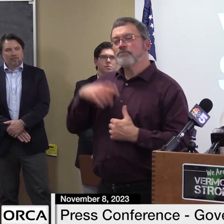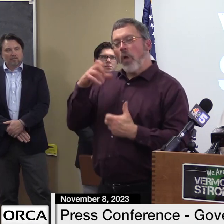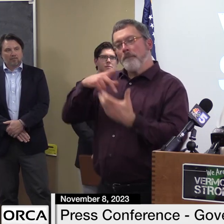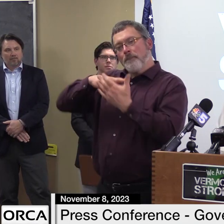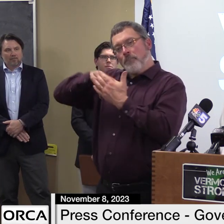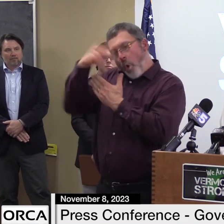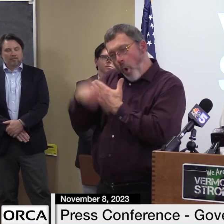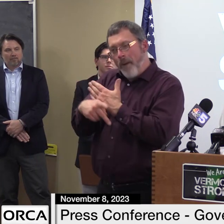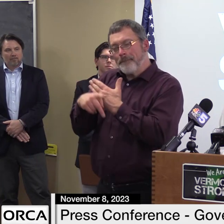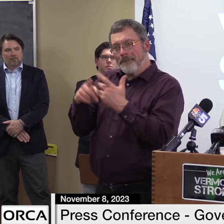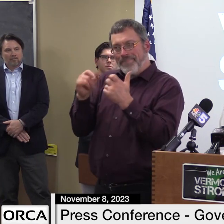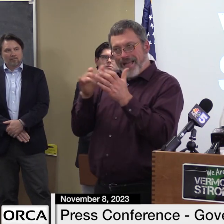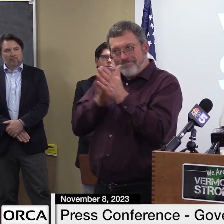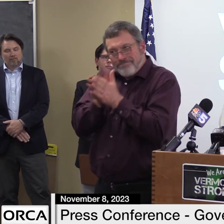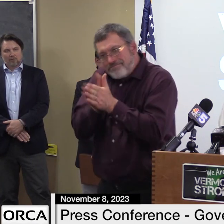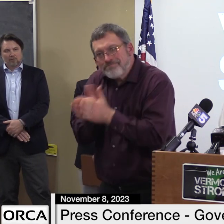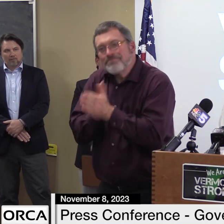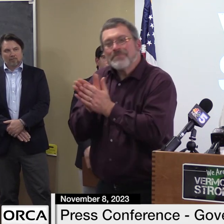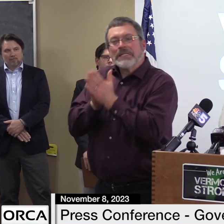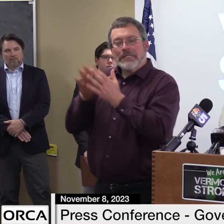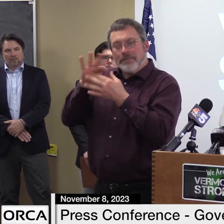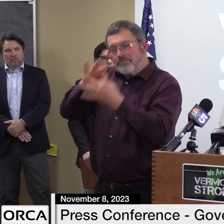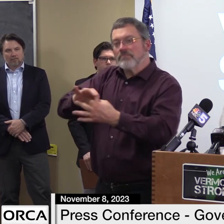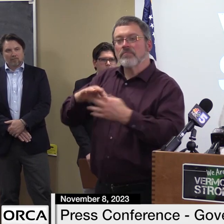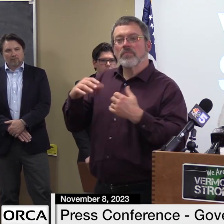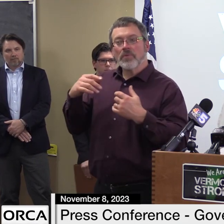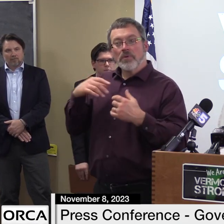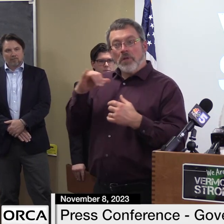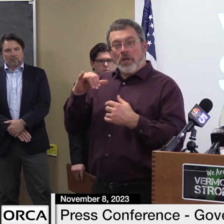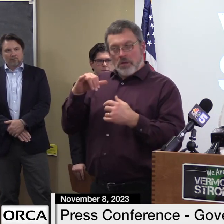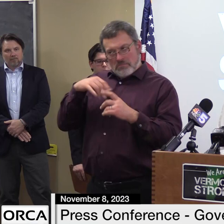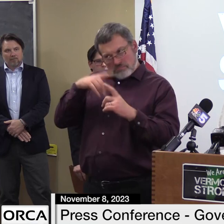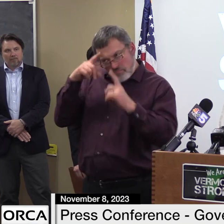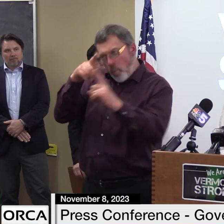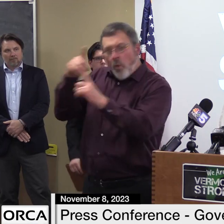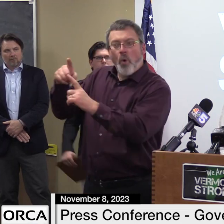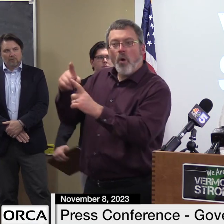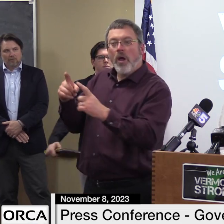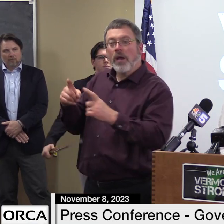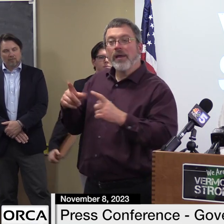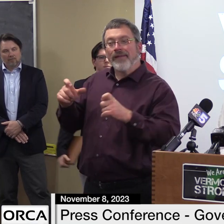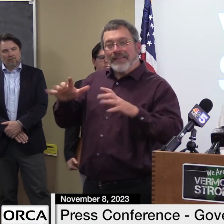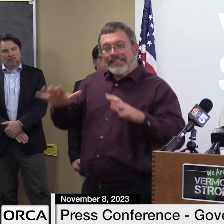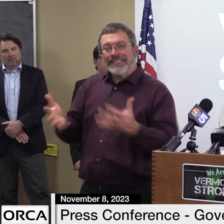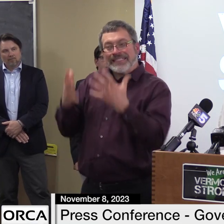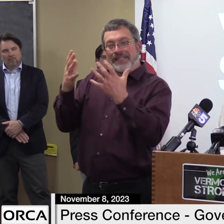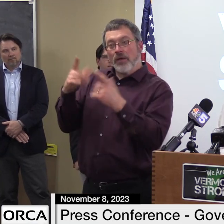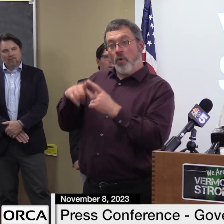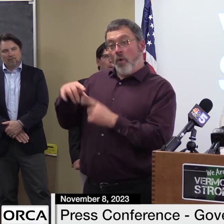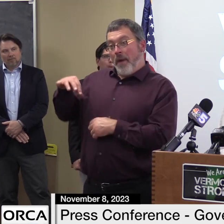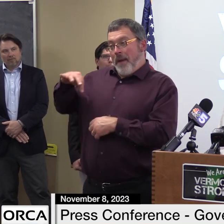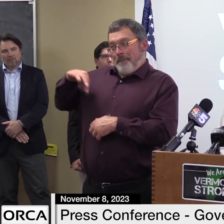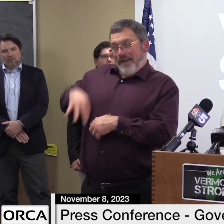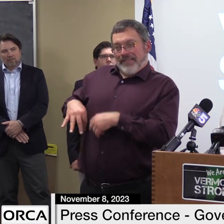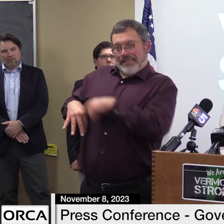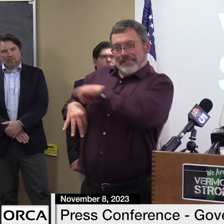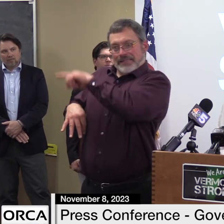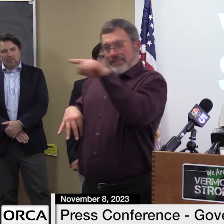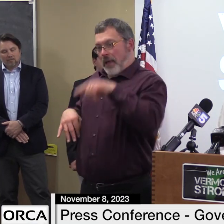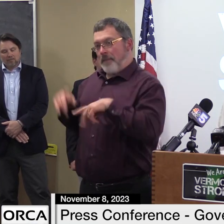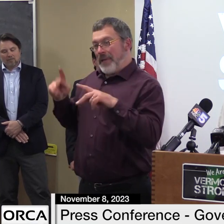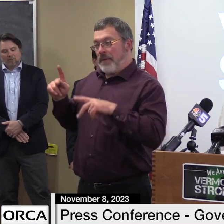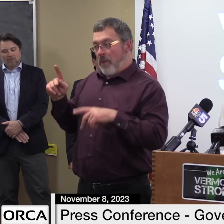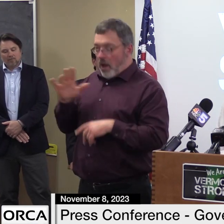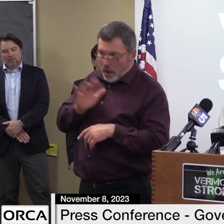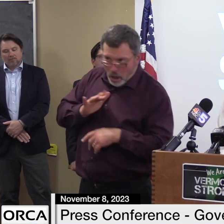I mean, that's our focus. And to do that, it has to be advantageous for those who are considering it. So tax